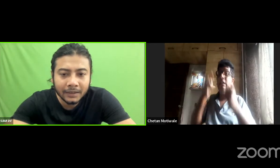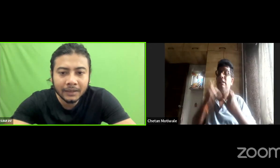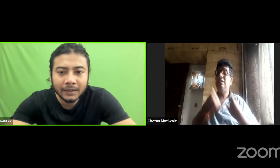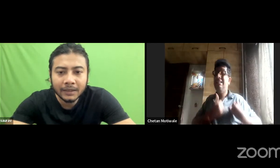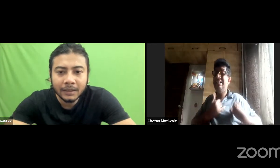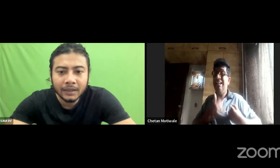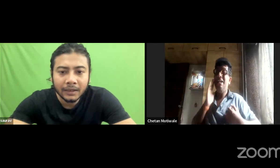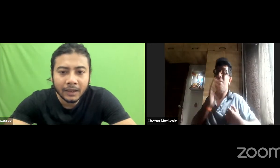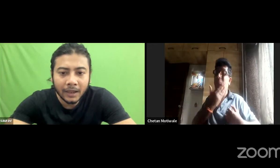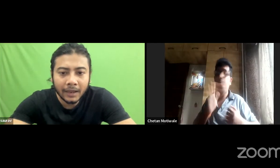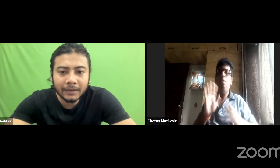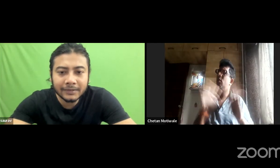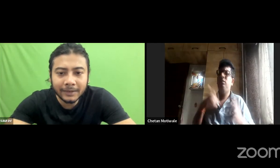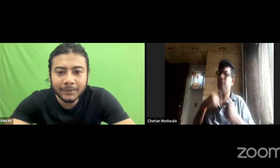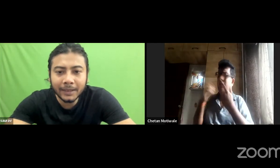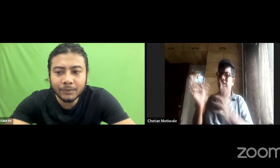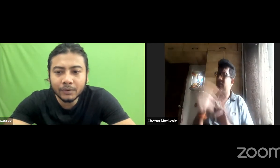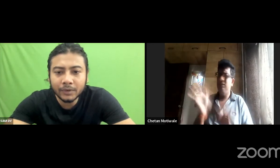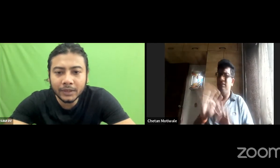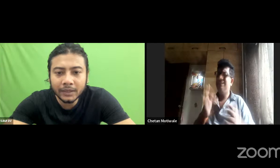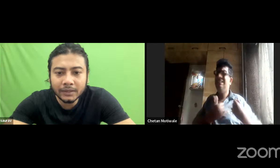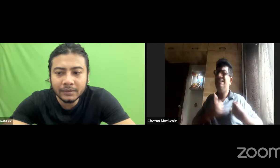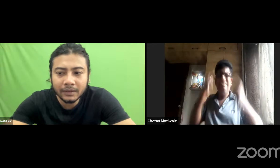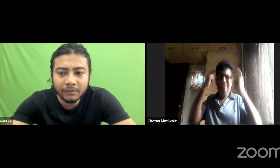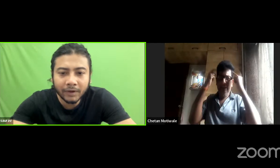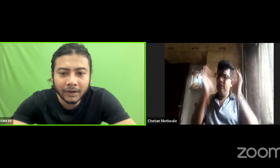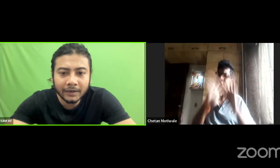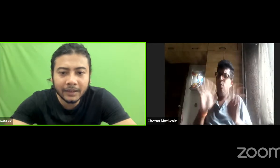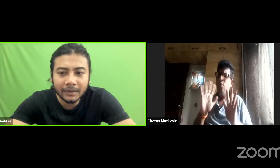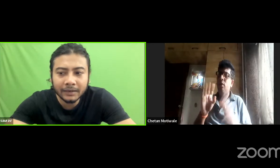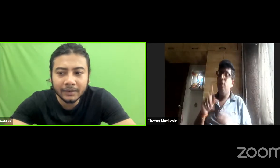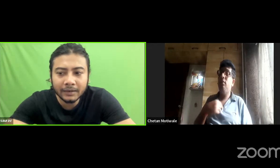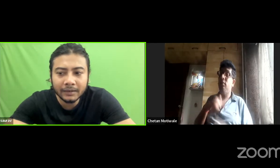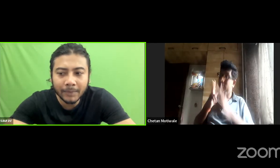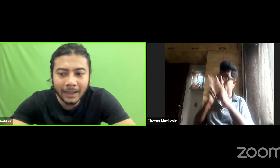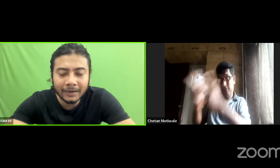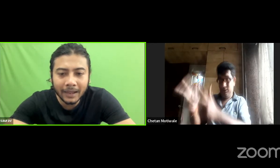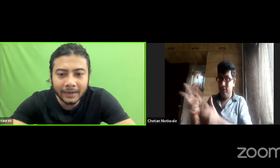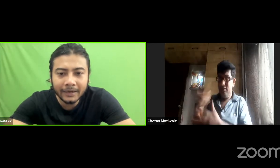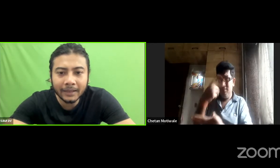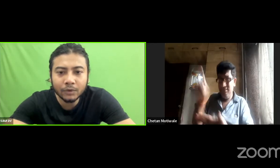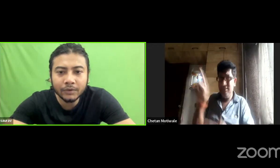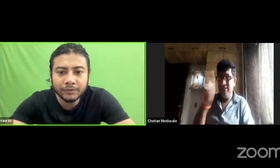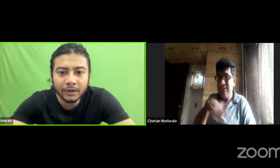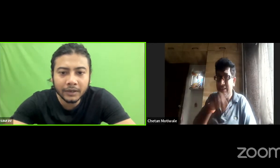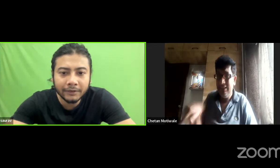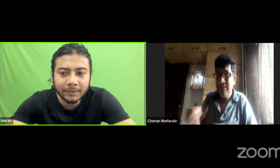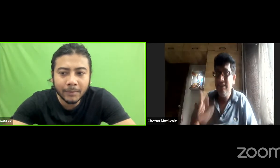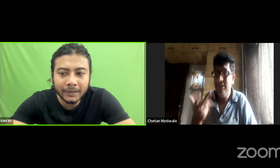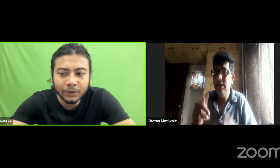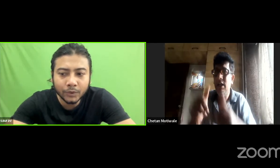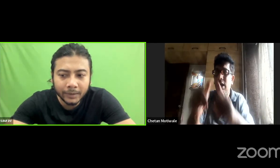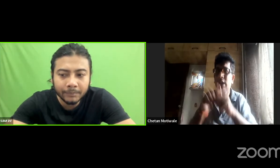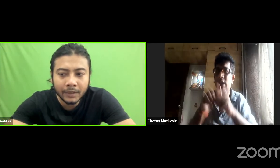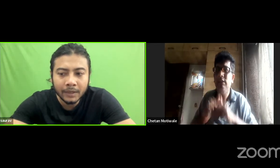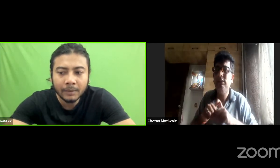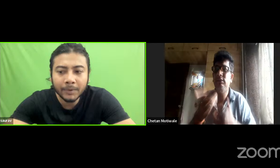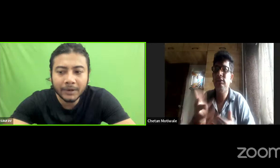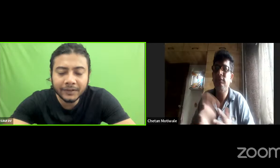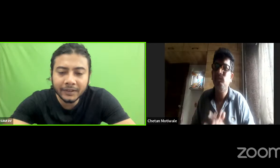Yes, please, because and you should same not. Time, he is worried that the man died. I couldn't give the money to him. But if he